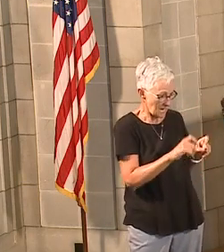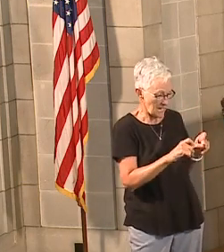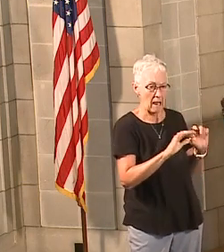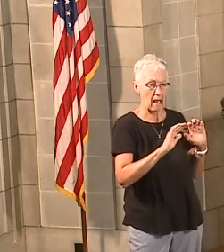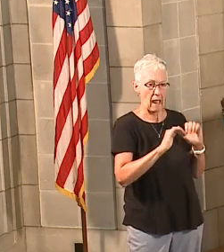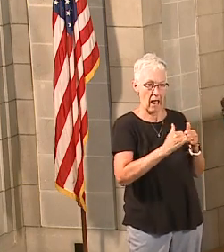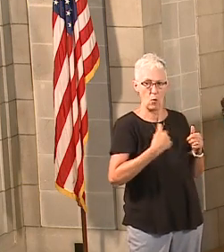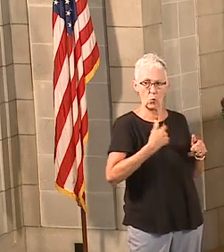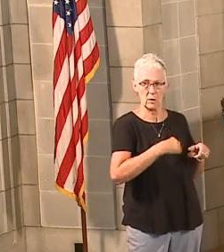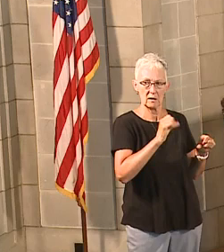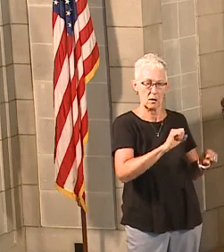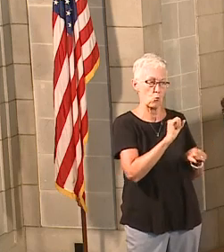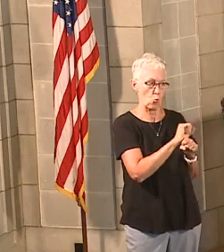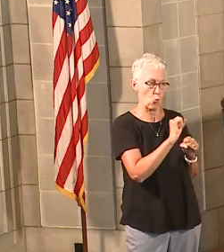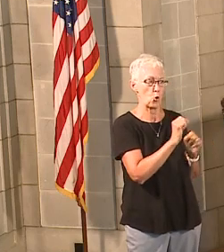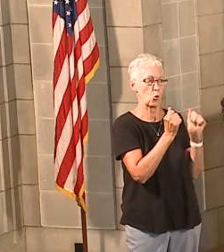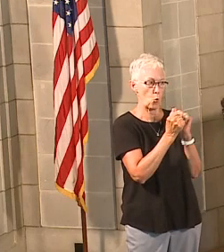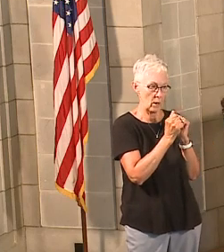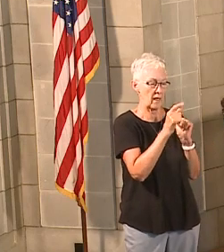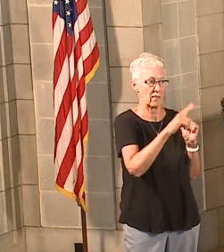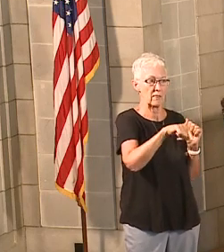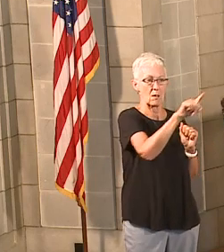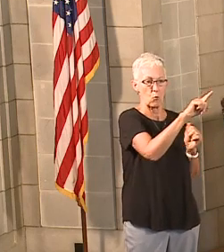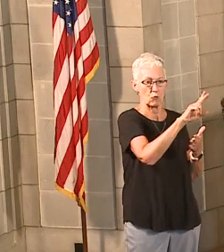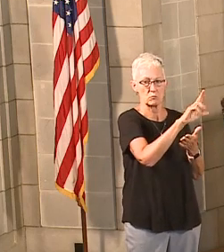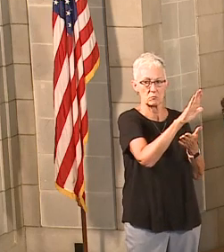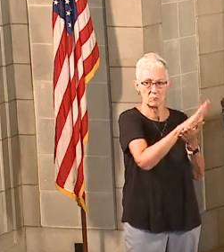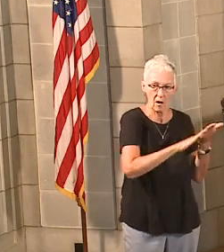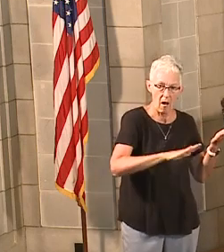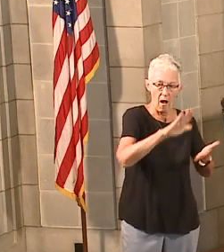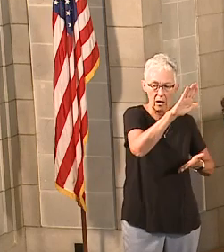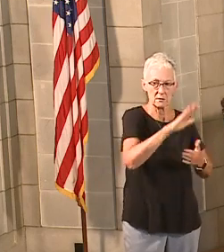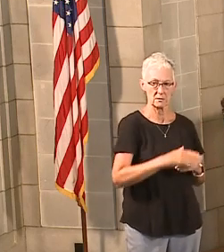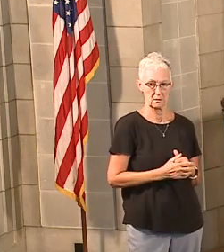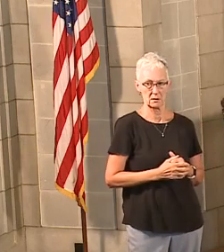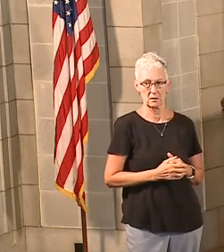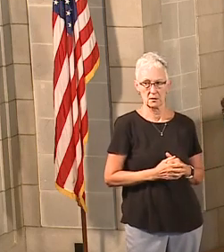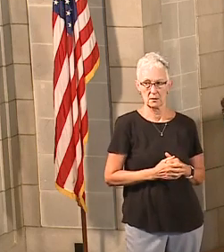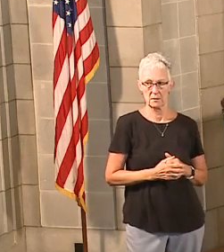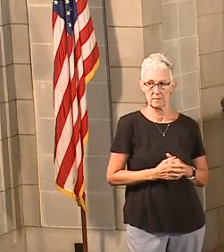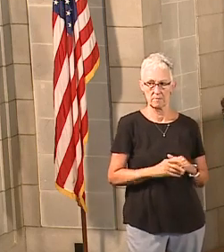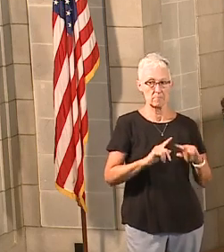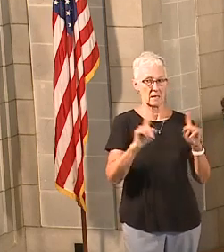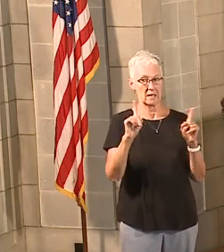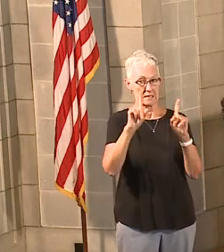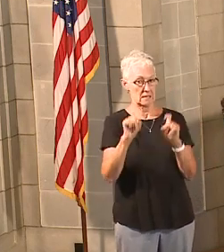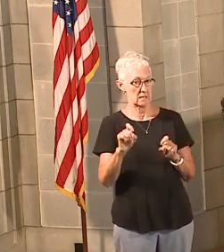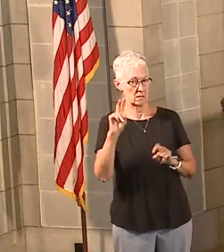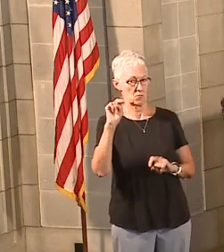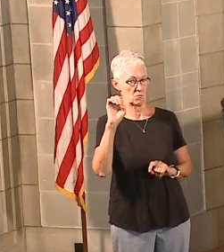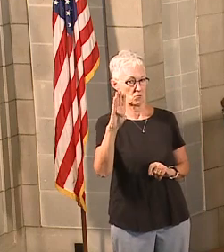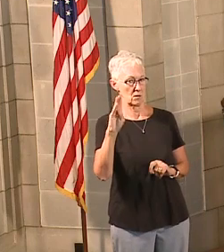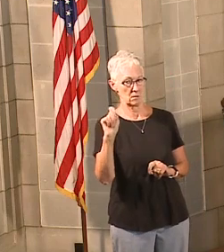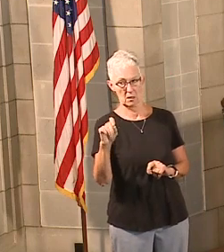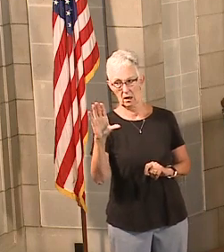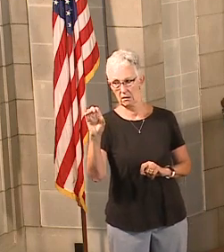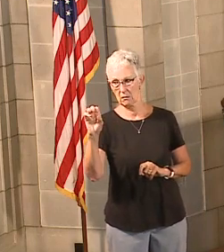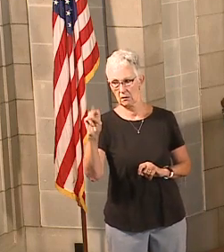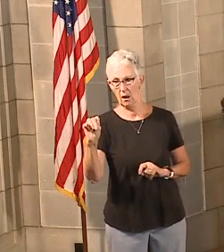to be able to help them be able to do that. And, you know, with Test Nebraska so far, again, I'd encourage people to sign up for testnebraska.com. We've